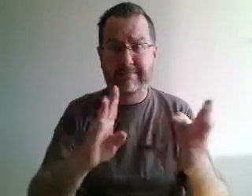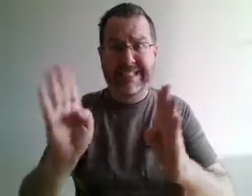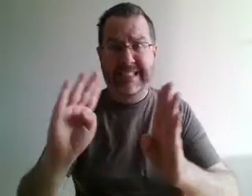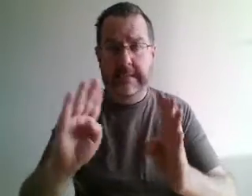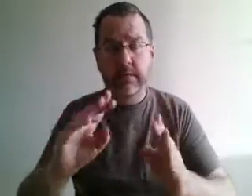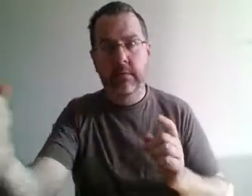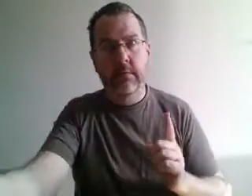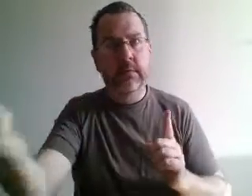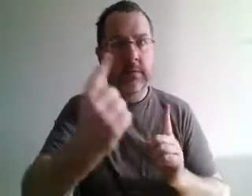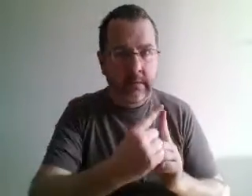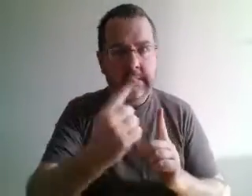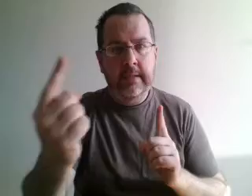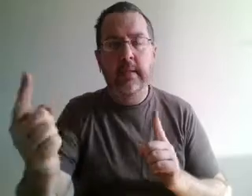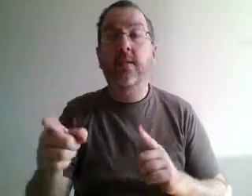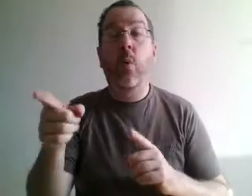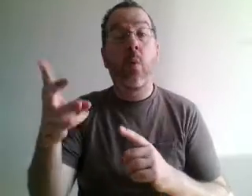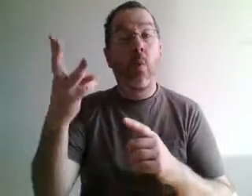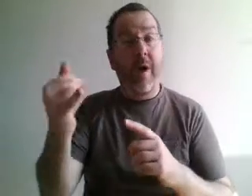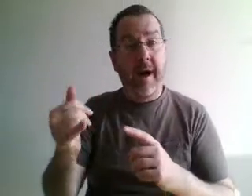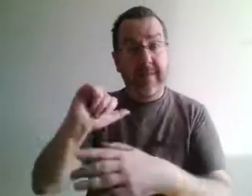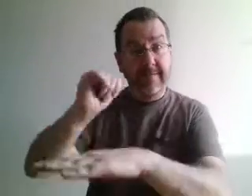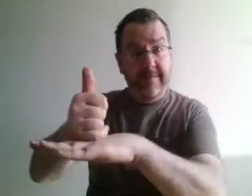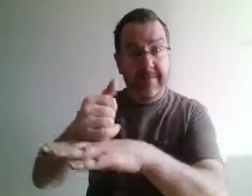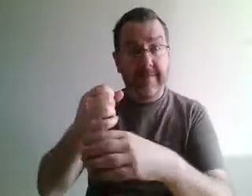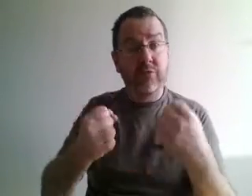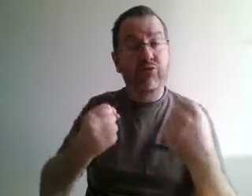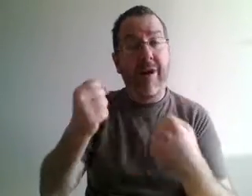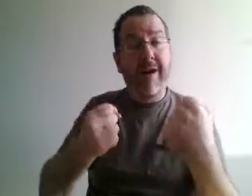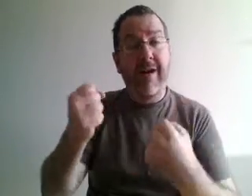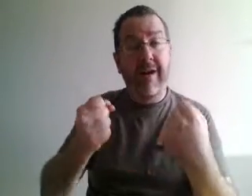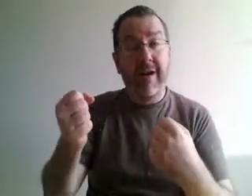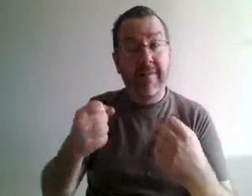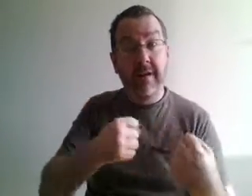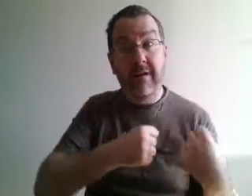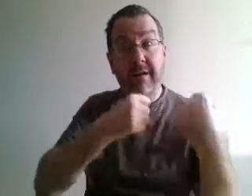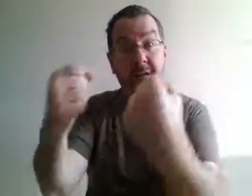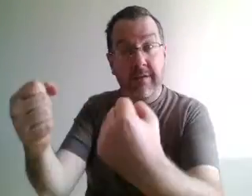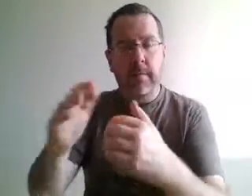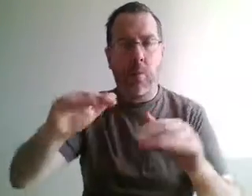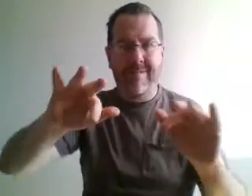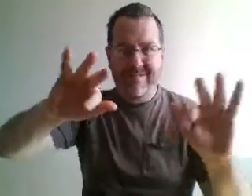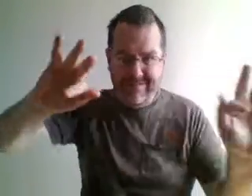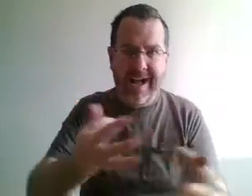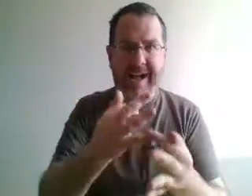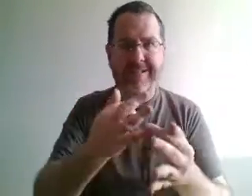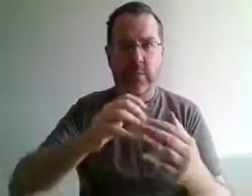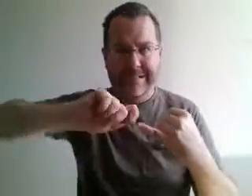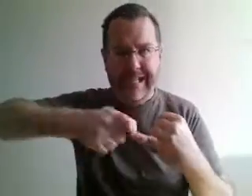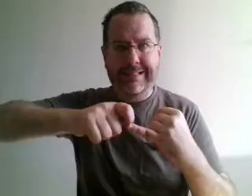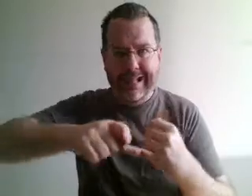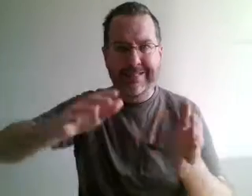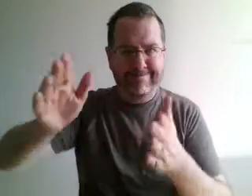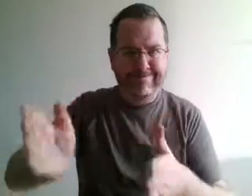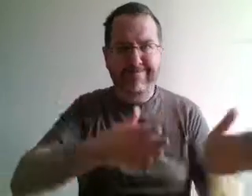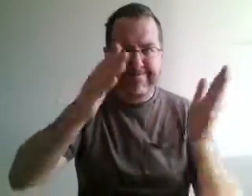drive-through test centres is that we can process a lot more people faster, and by doing it, sometimes it sounds odd to be doing it in